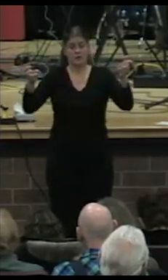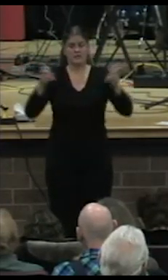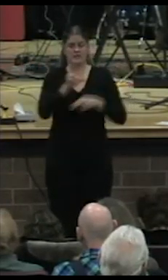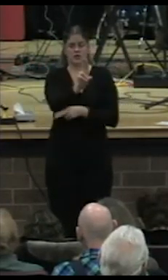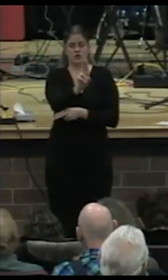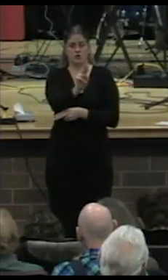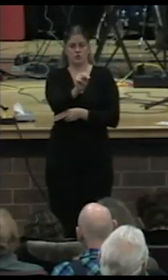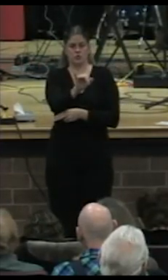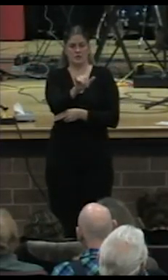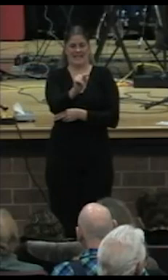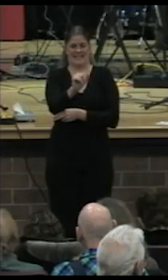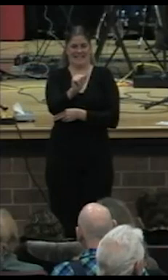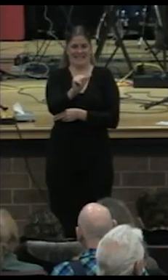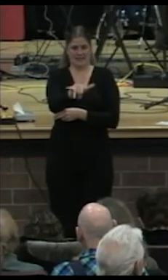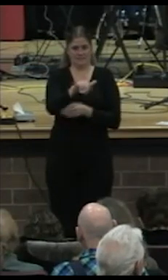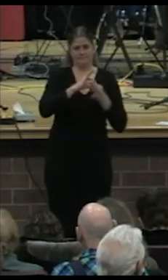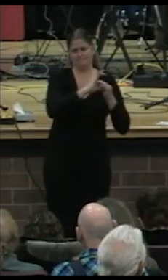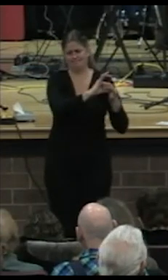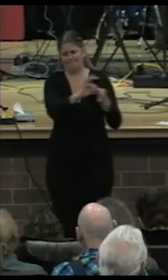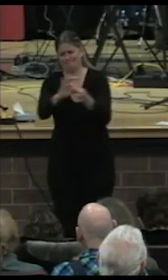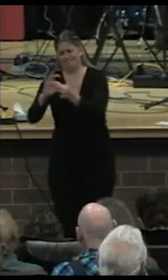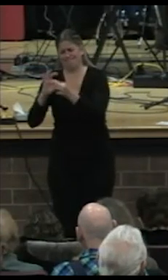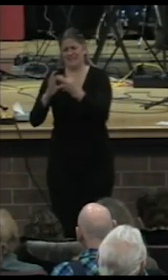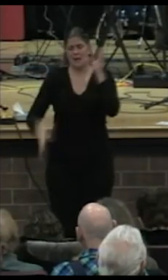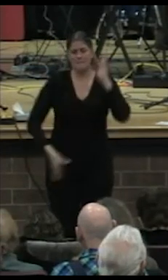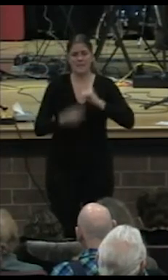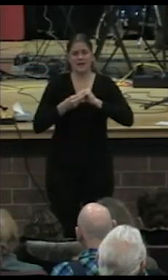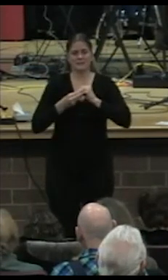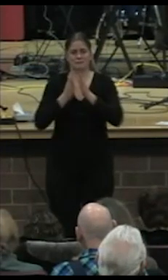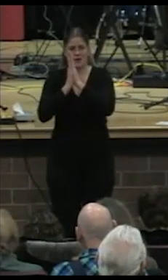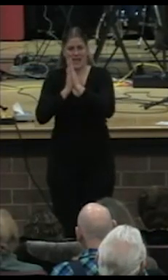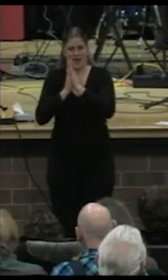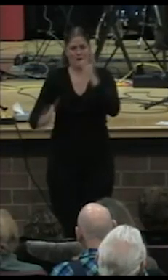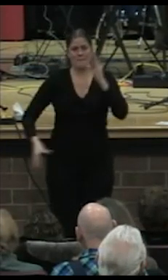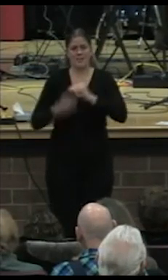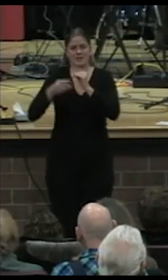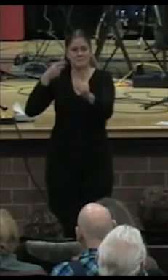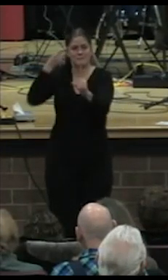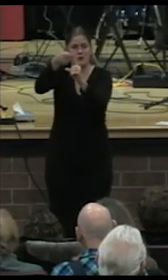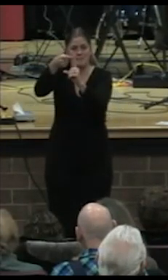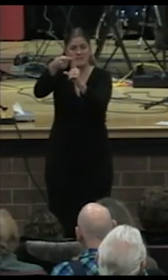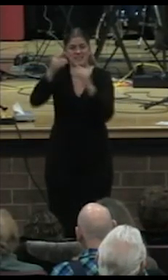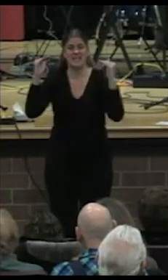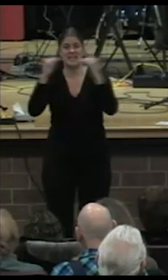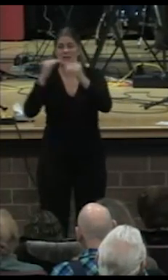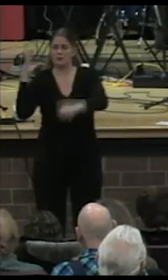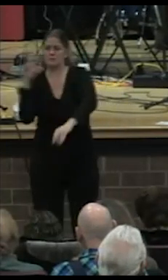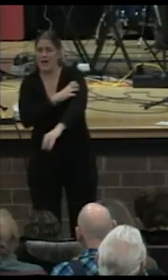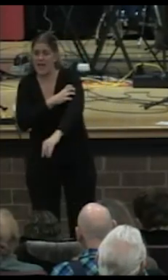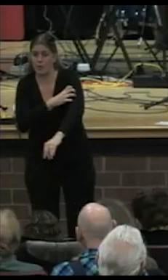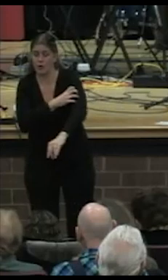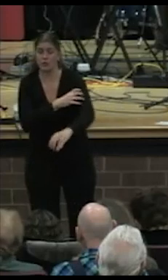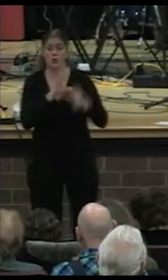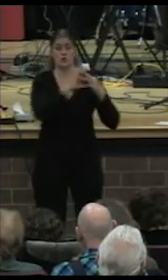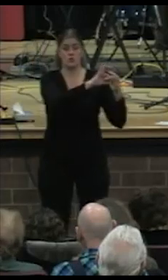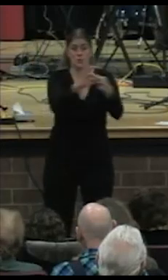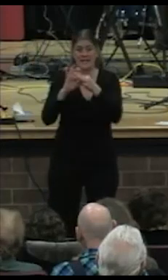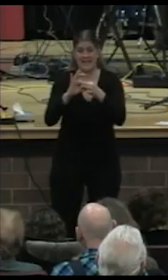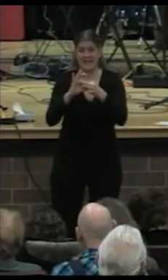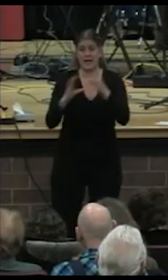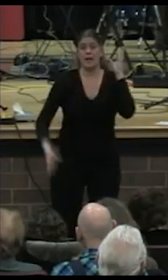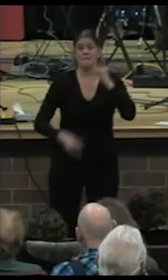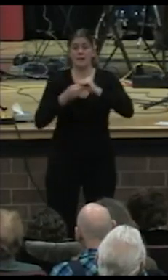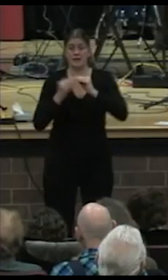Unity plus Prayer plus Purpose equals Power. Say that with me. Unity